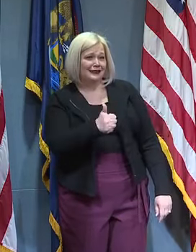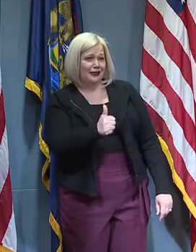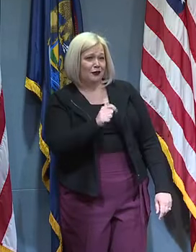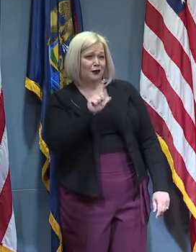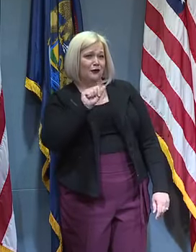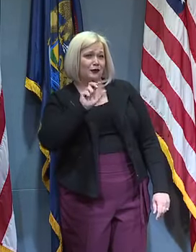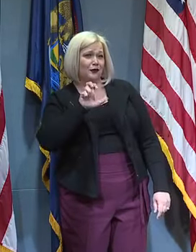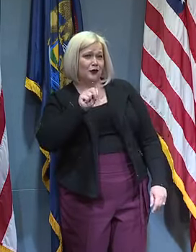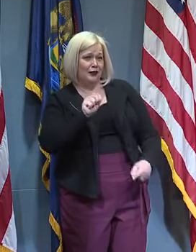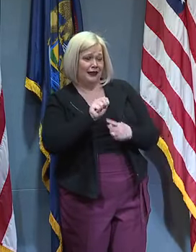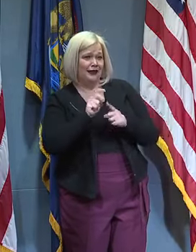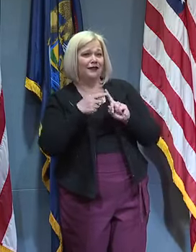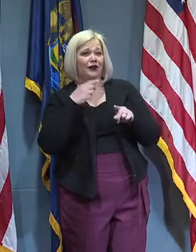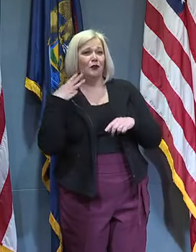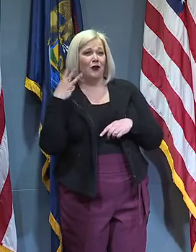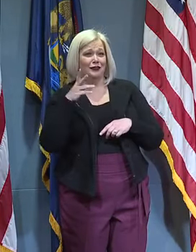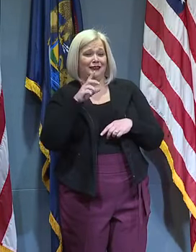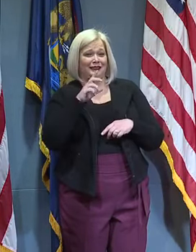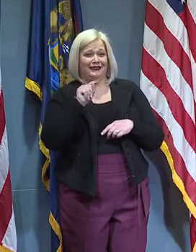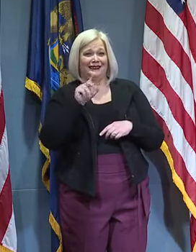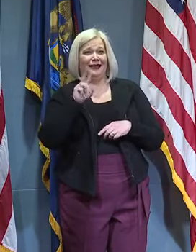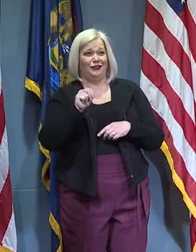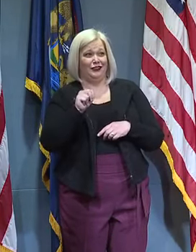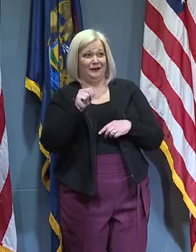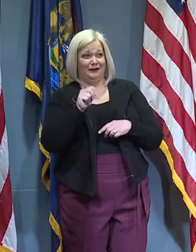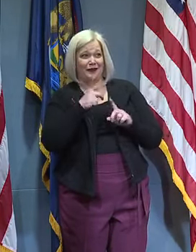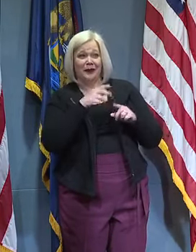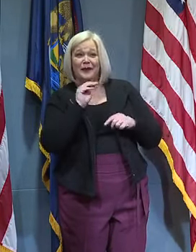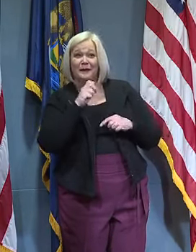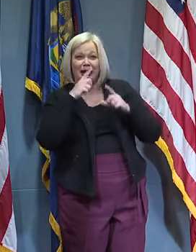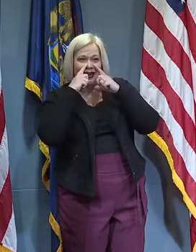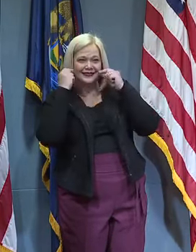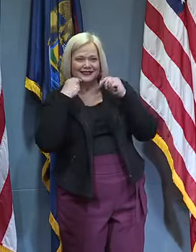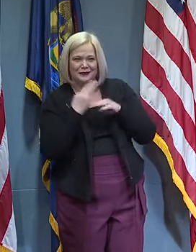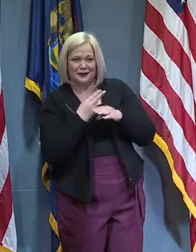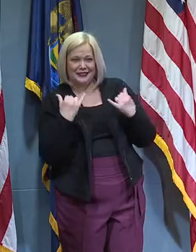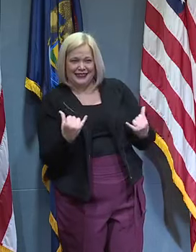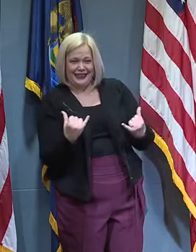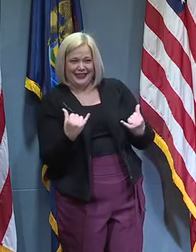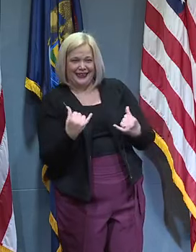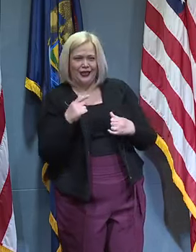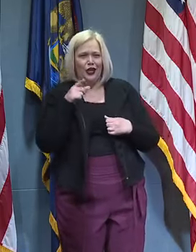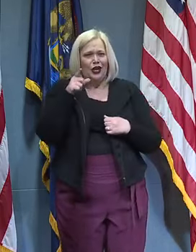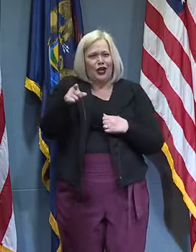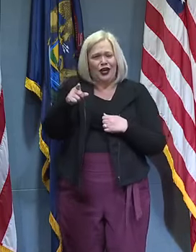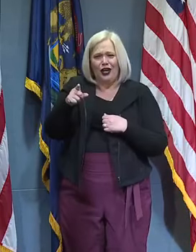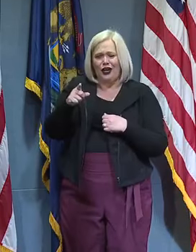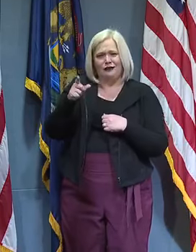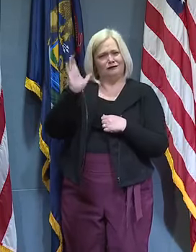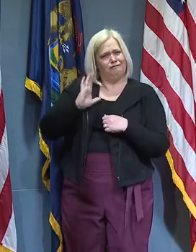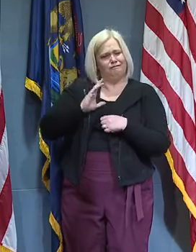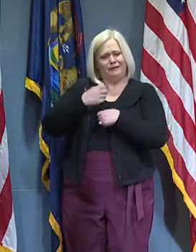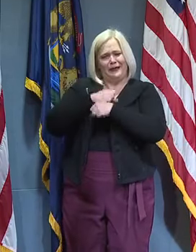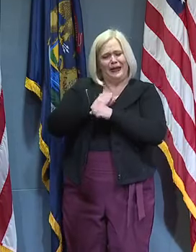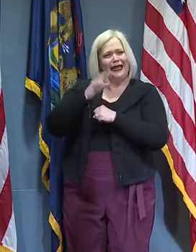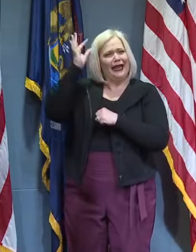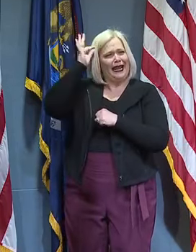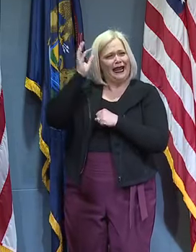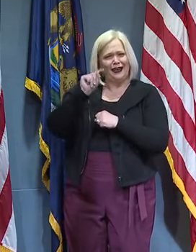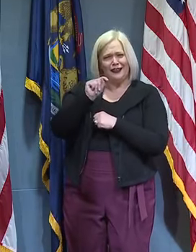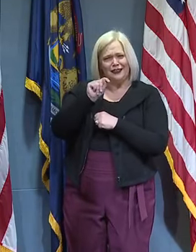Washington Township, for the mask that I've been wearing today. Lauren turned her scrunchy business in the basement of their